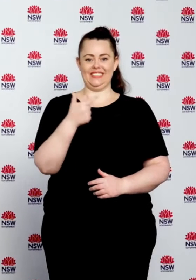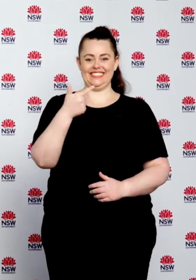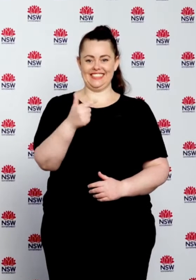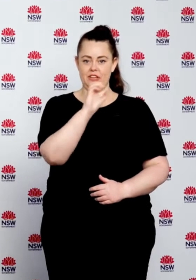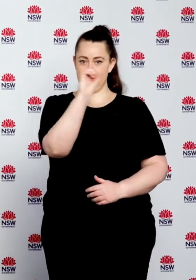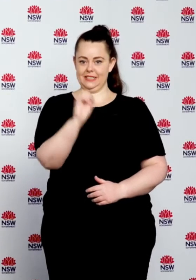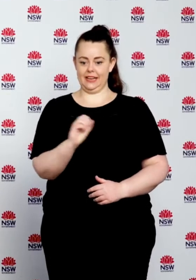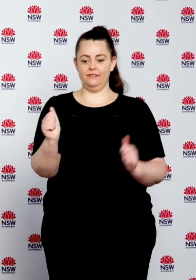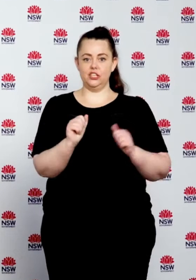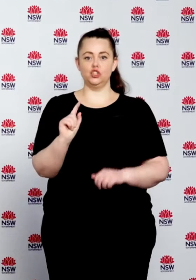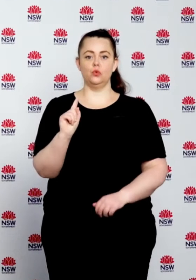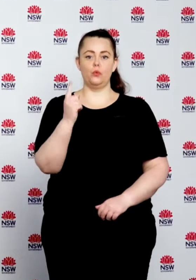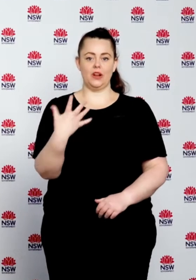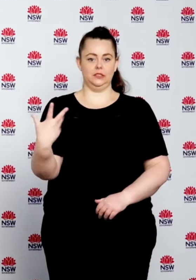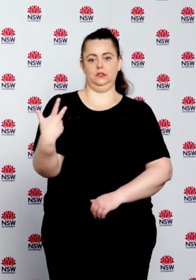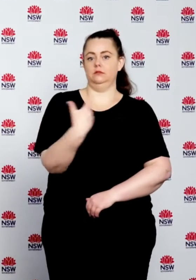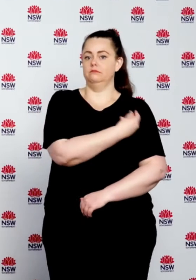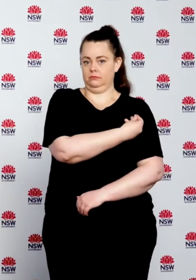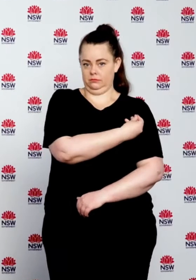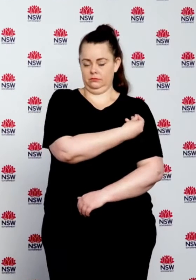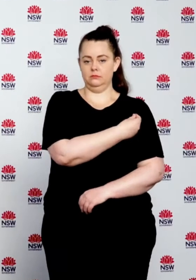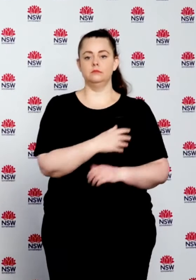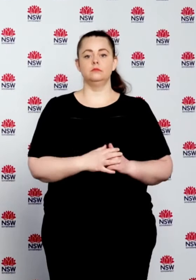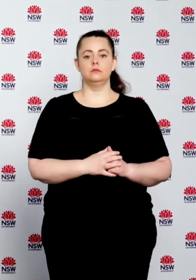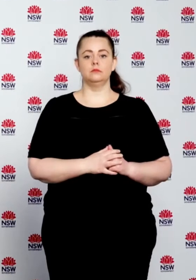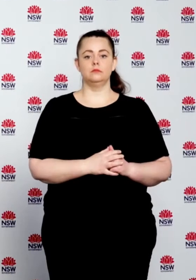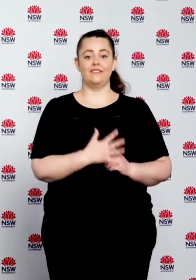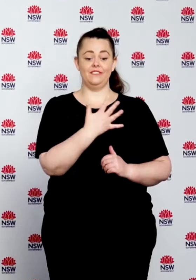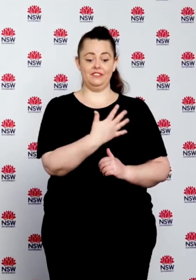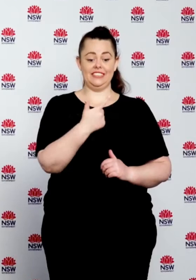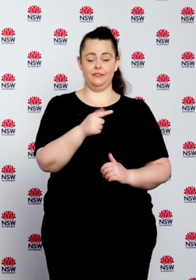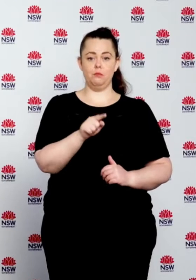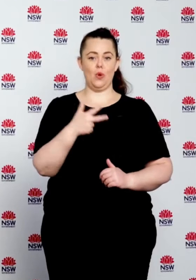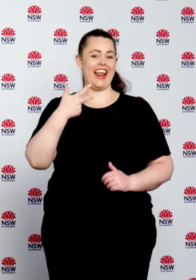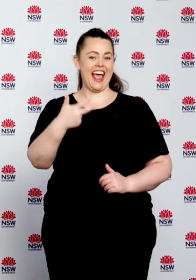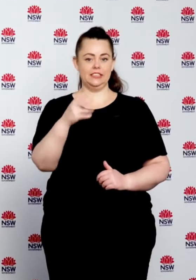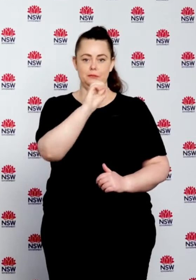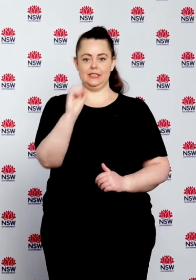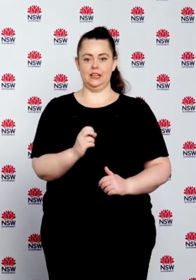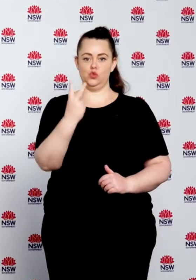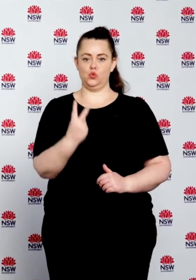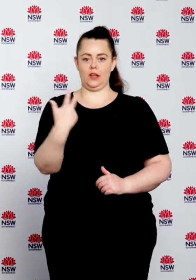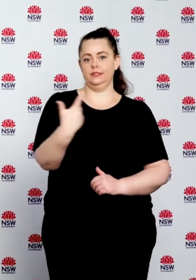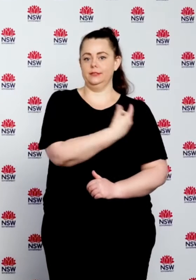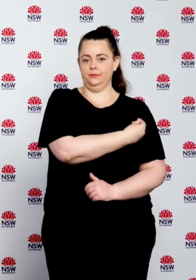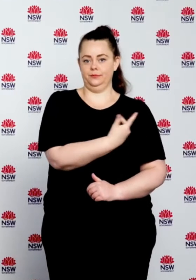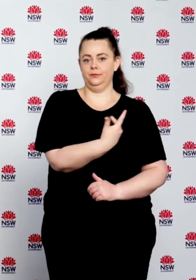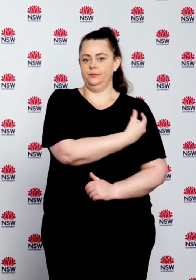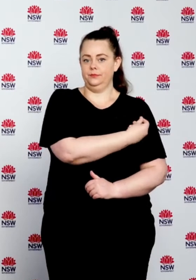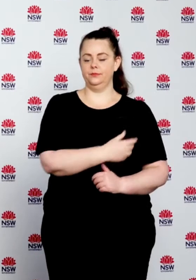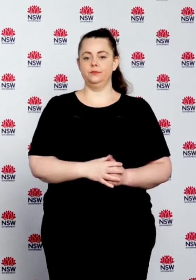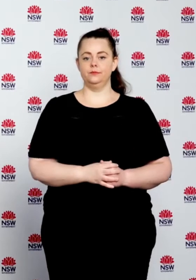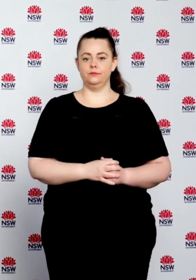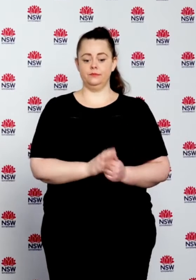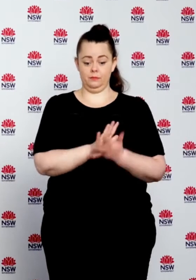population who've received their first dose of COVID vaccine and 57.8% who are fully vaccinated. The total number